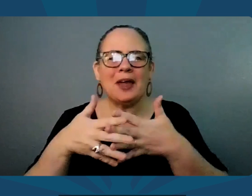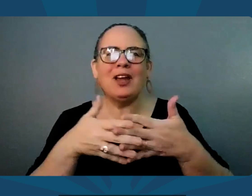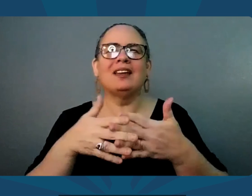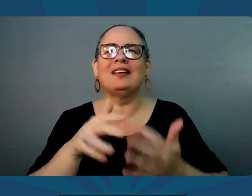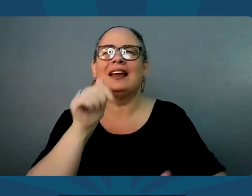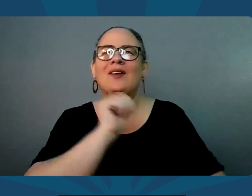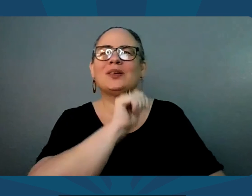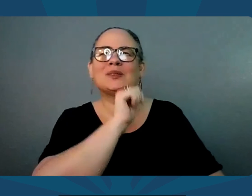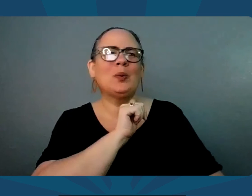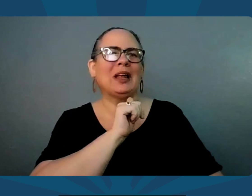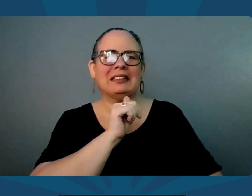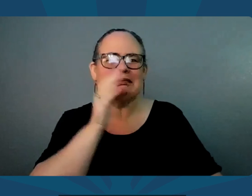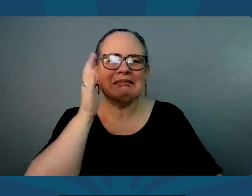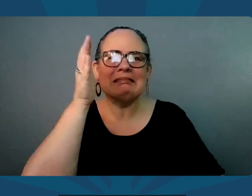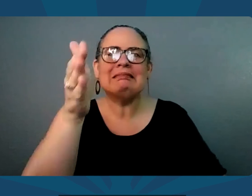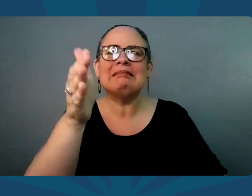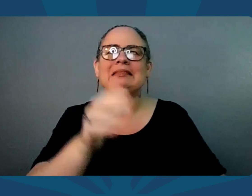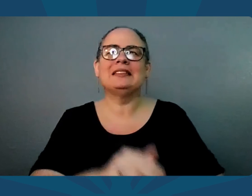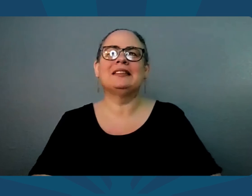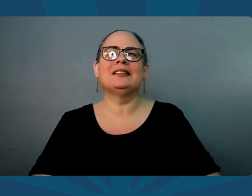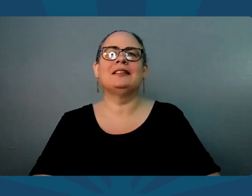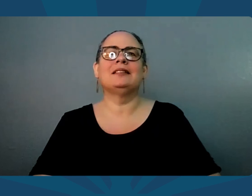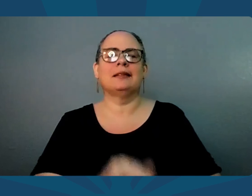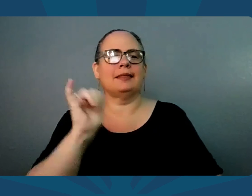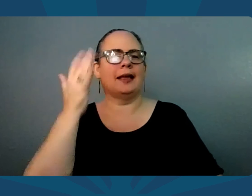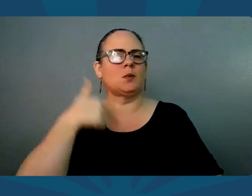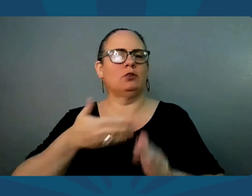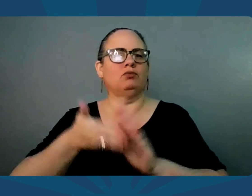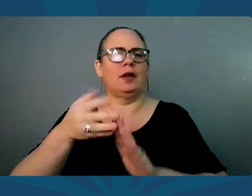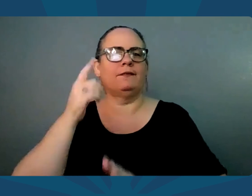I'm concerned about the America and Arizona they will inherit.